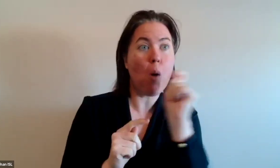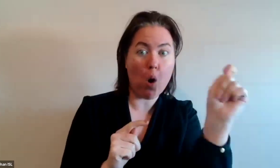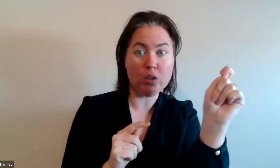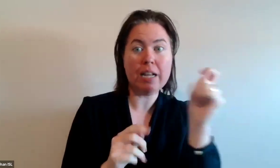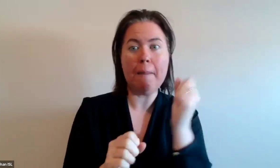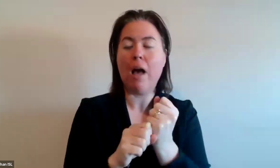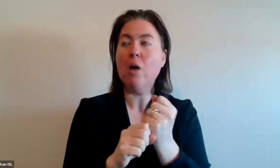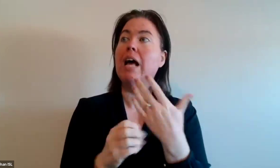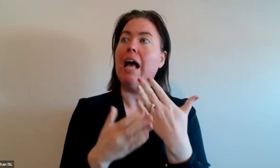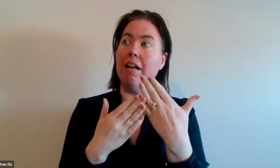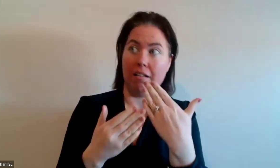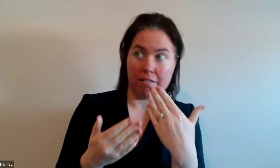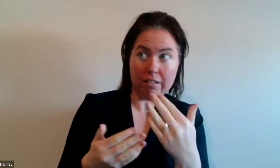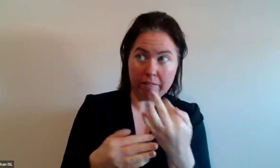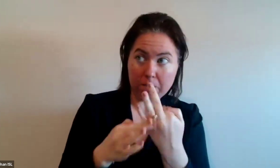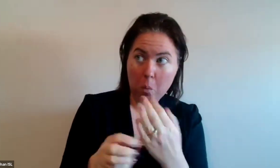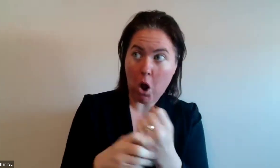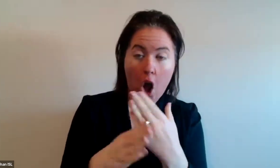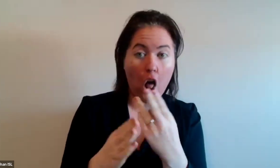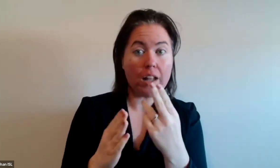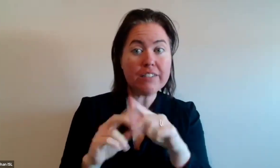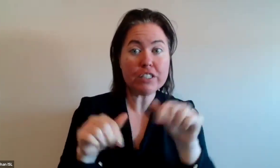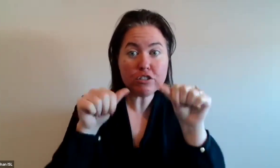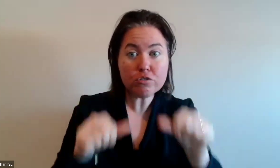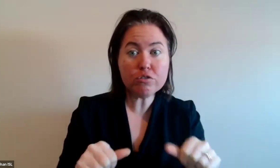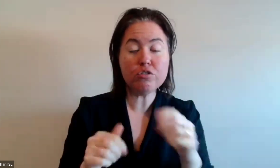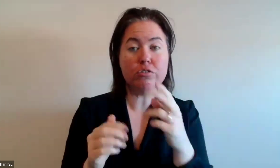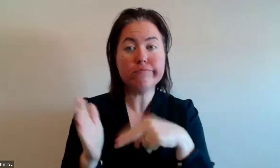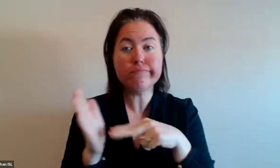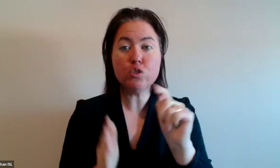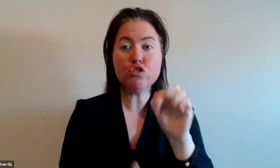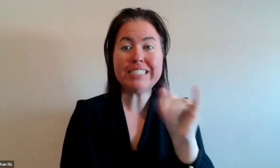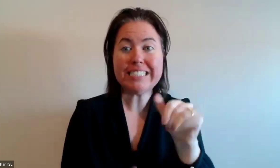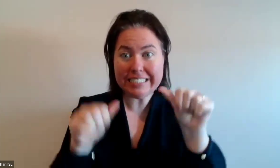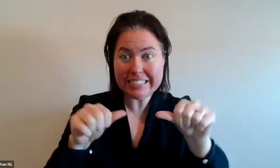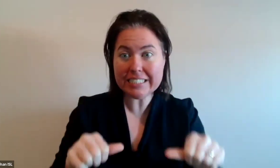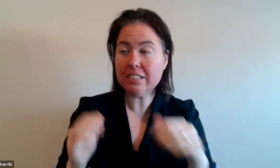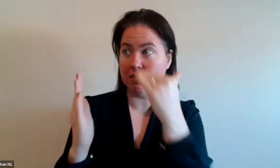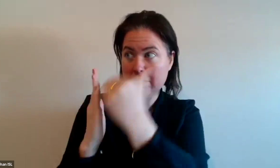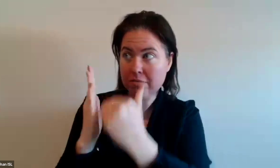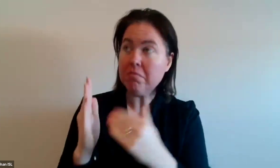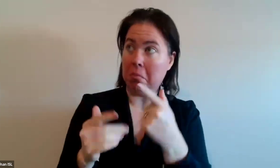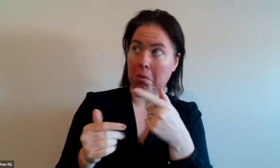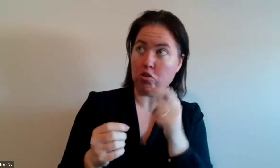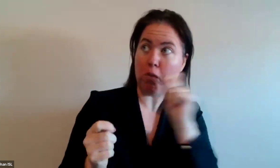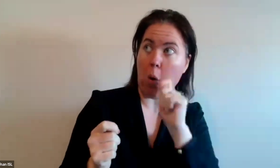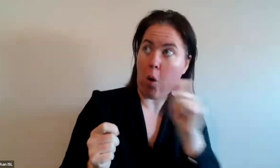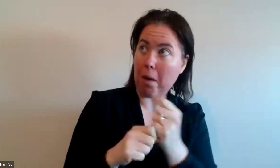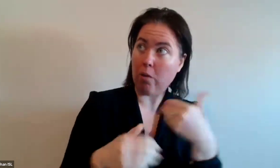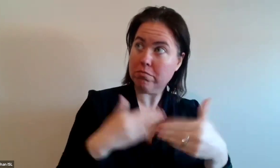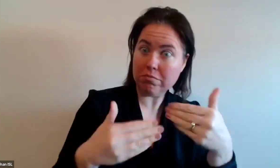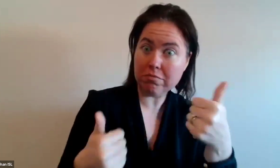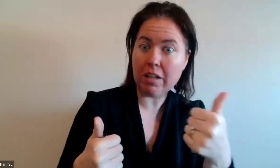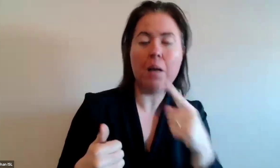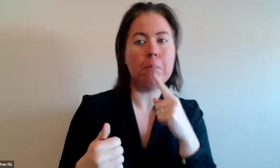the treaties to which it's bound. But as the independent monitoring for mechanism for the UNCRPD, this puts sort of like